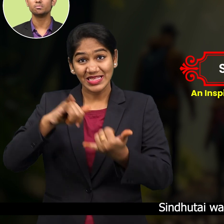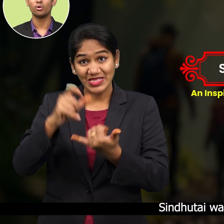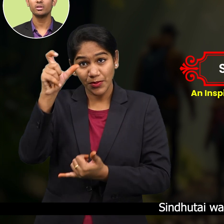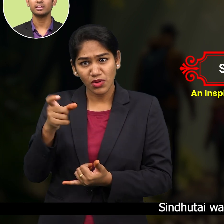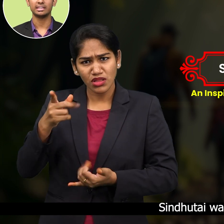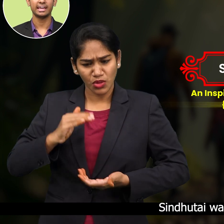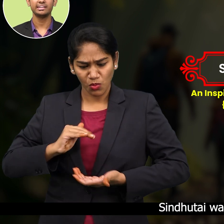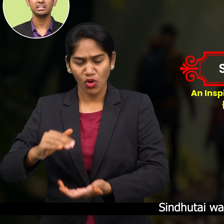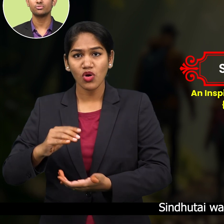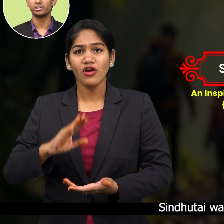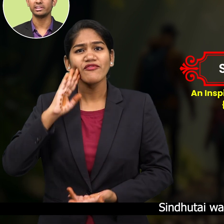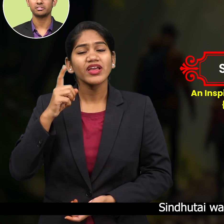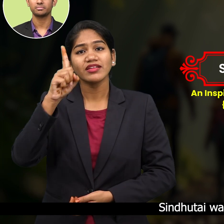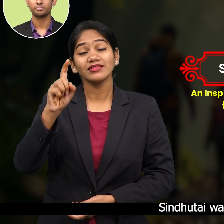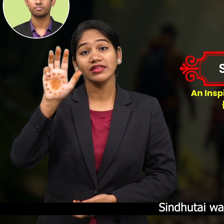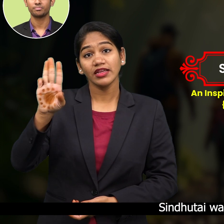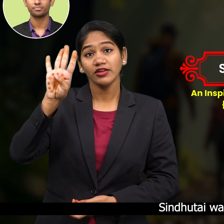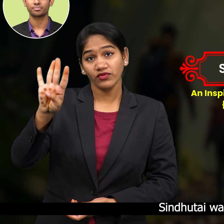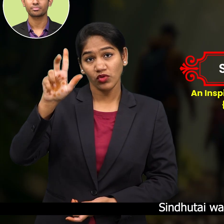Sindhutai was born in 1948.